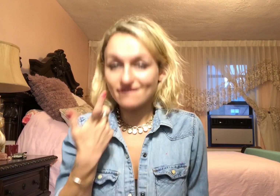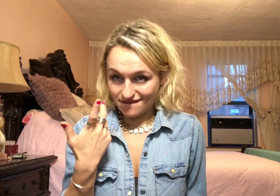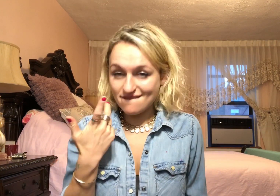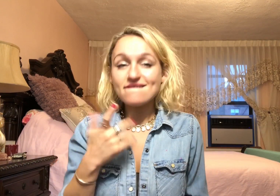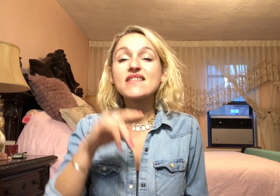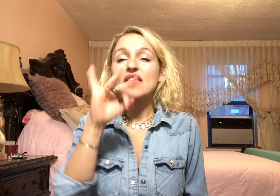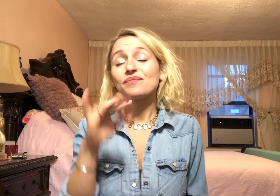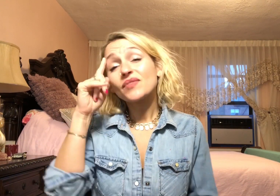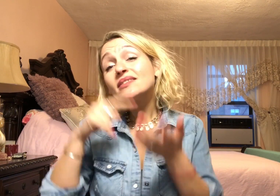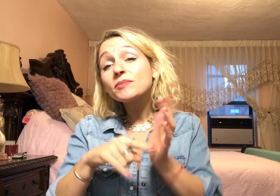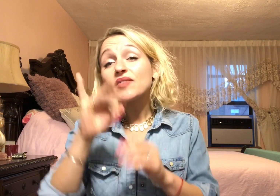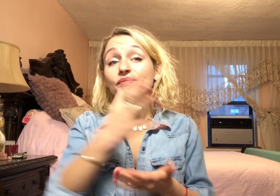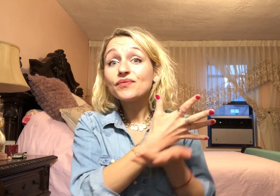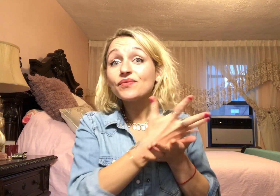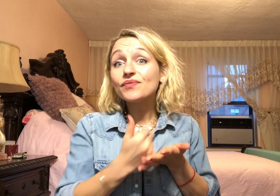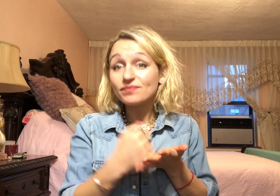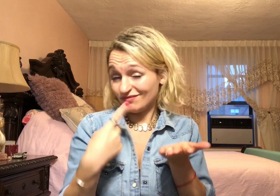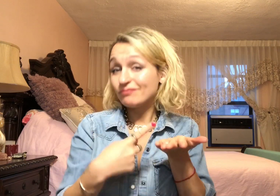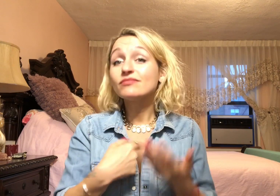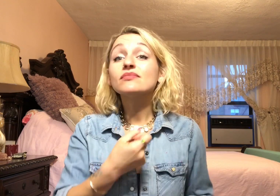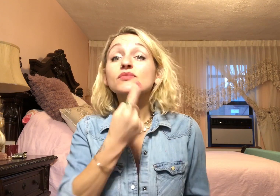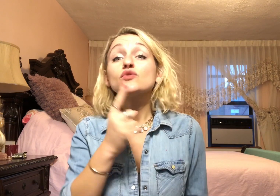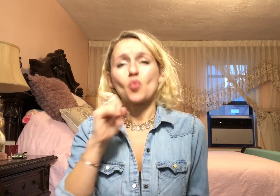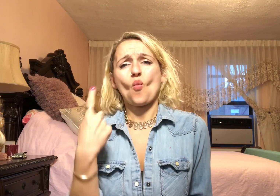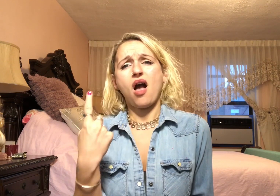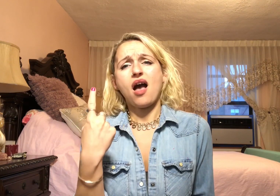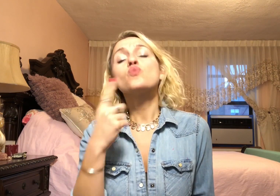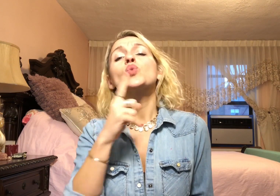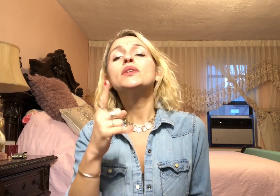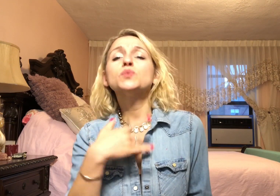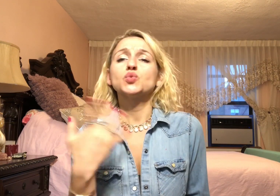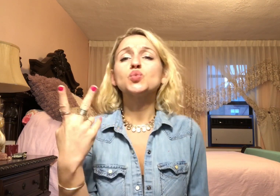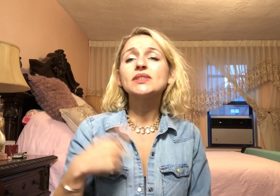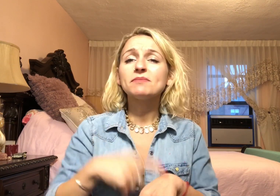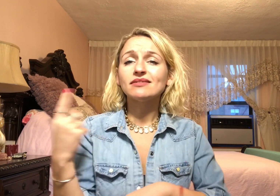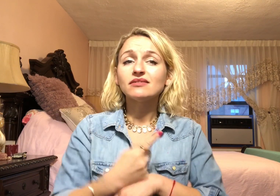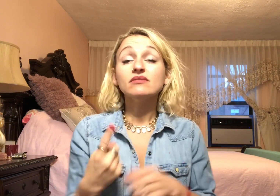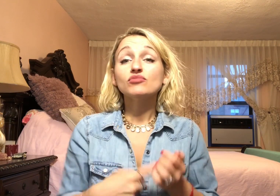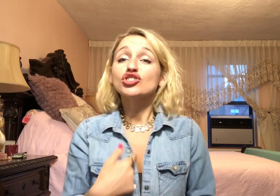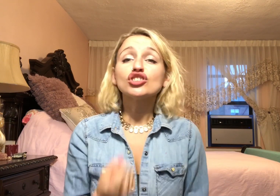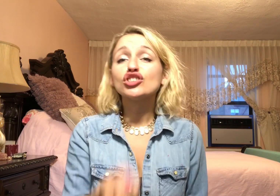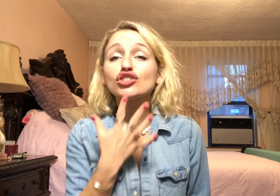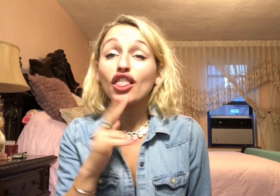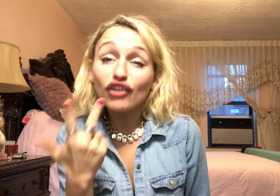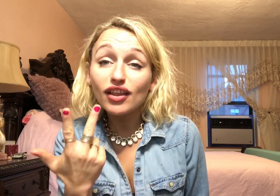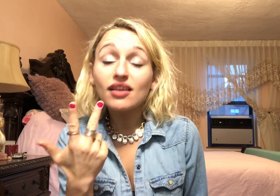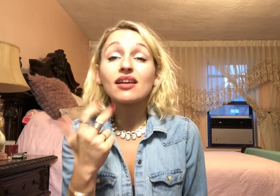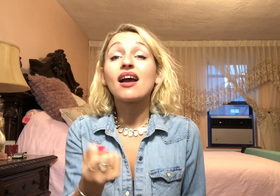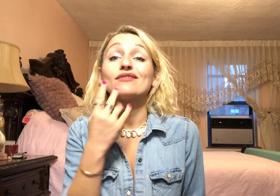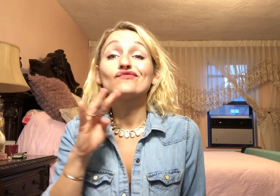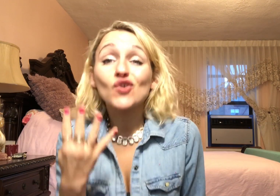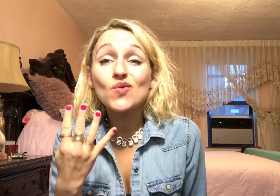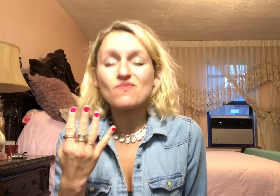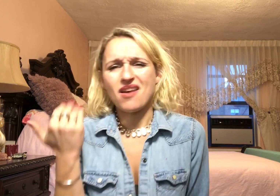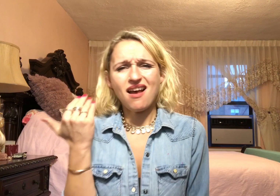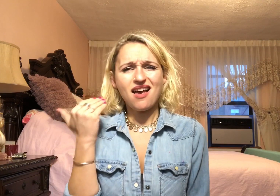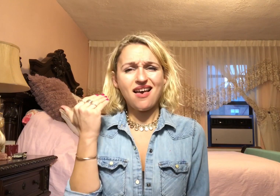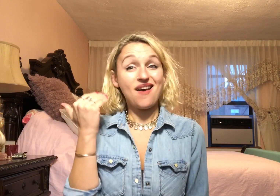became addictive reasons. I started taking one tablet 2 times a day. I should have stopped there, but then I took a third and a